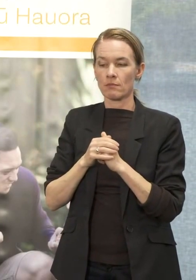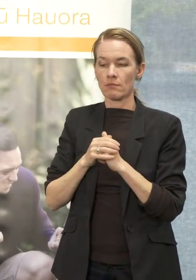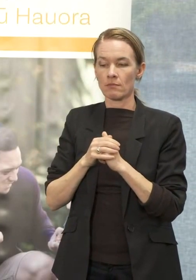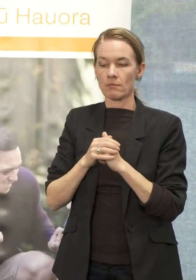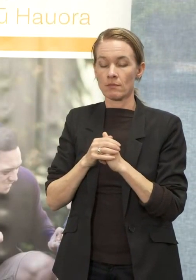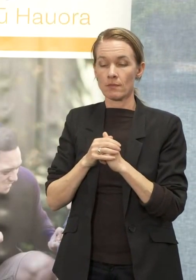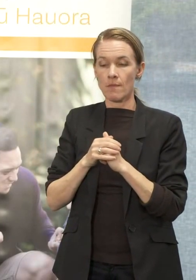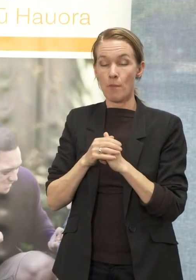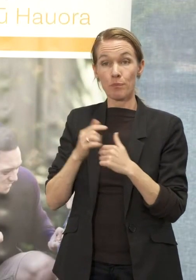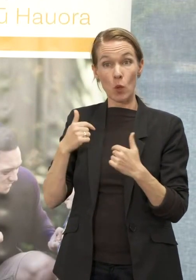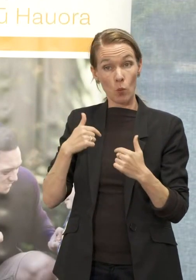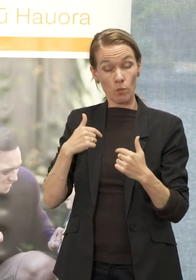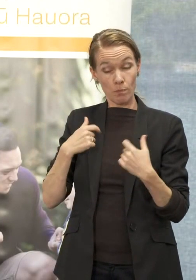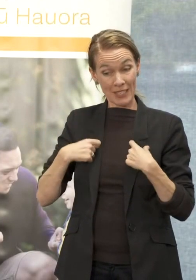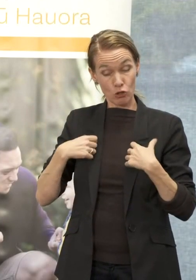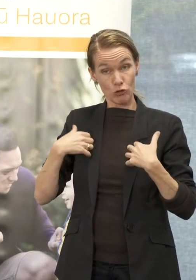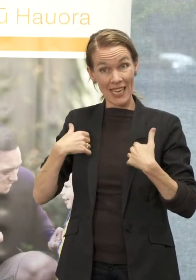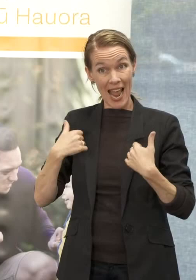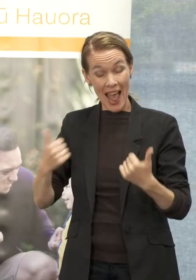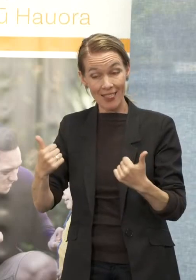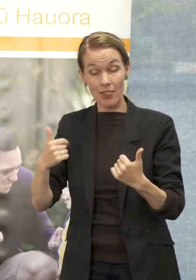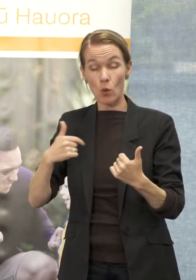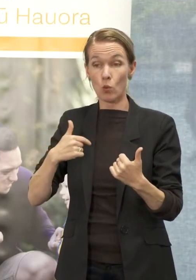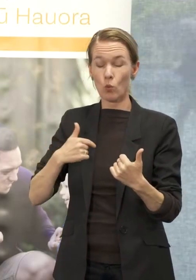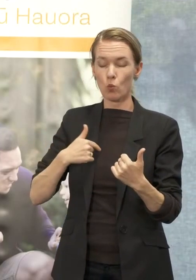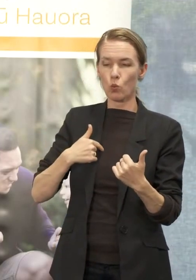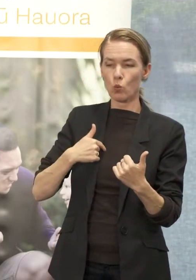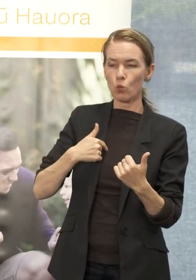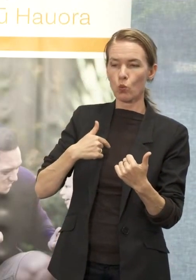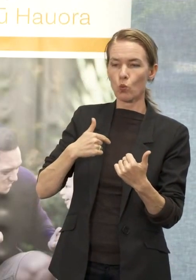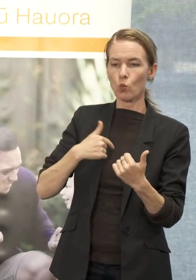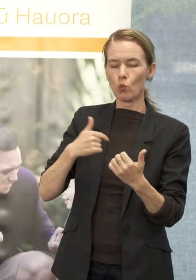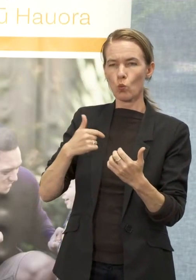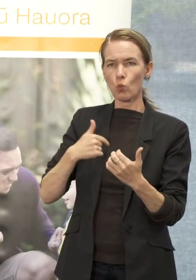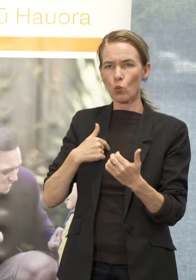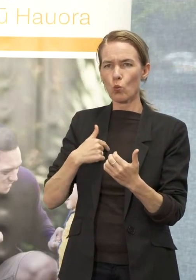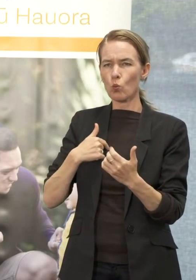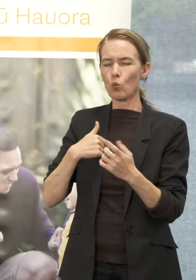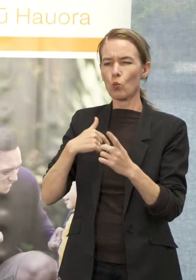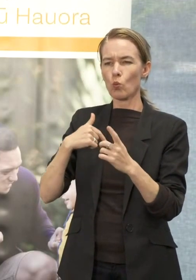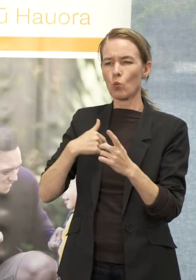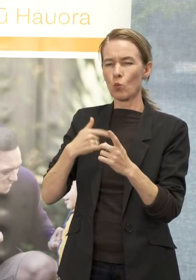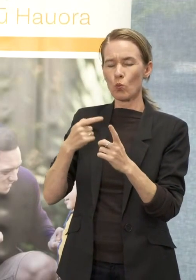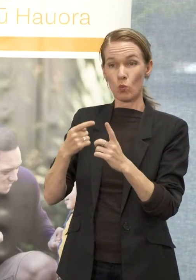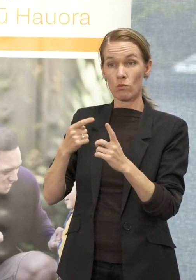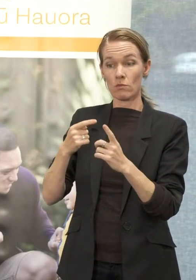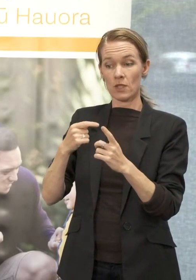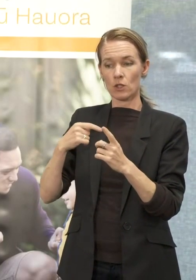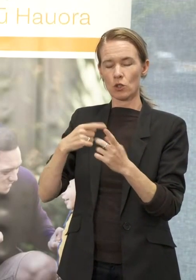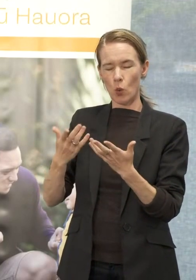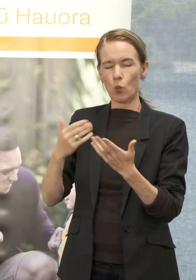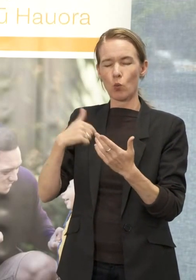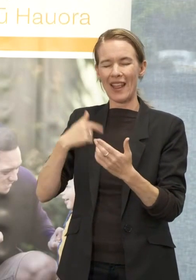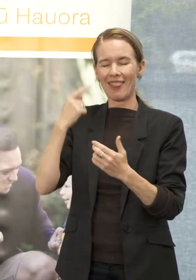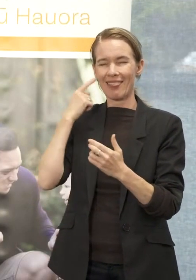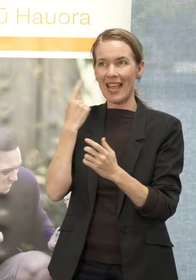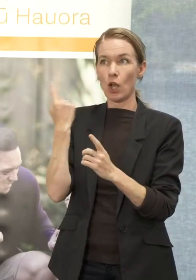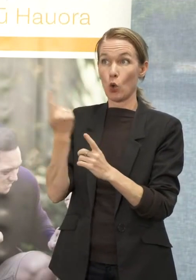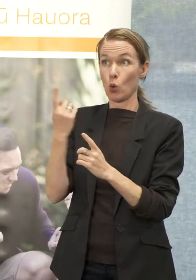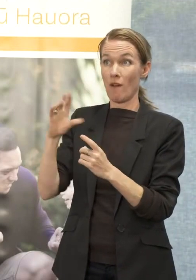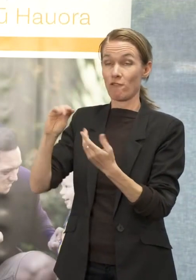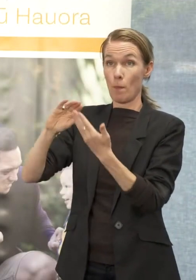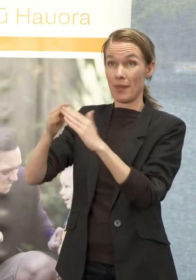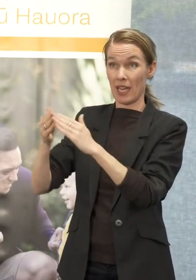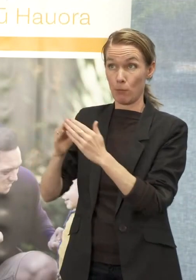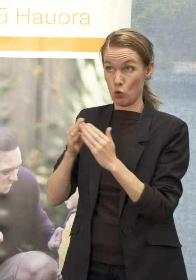the date of a unknown origin community case.